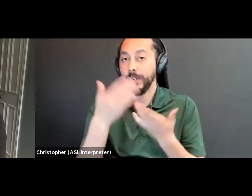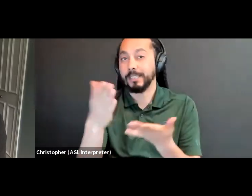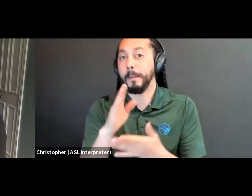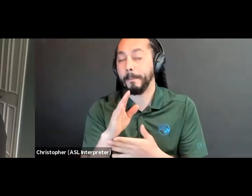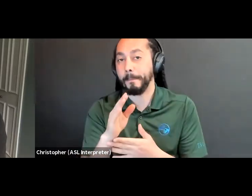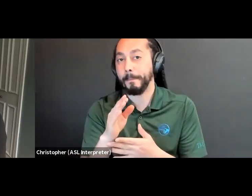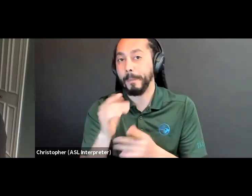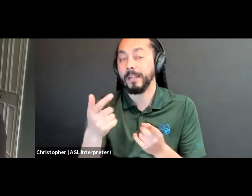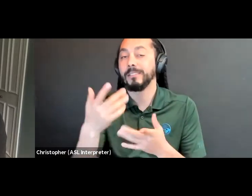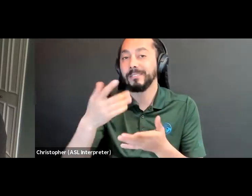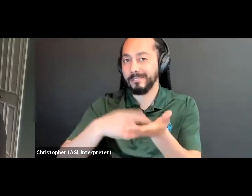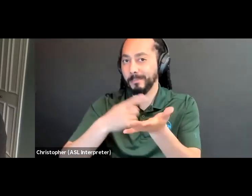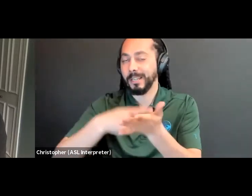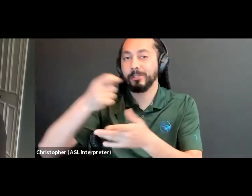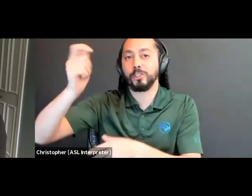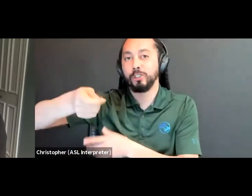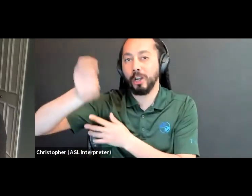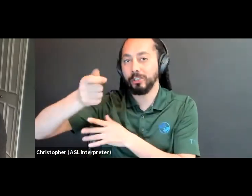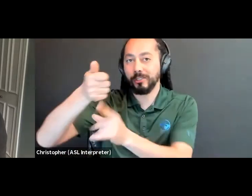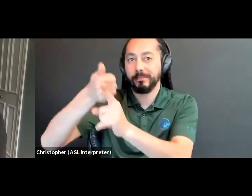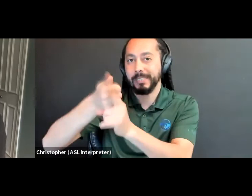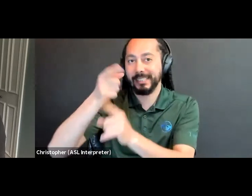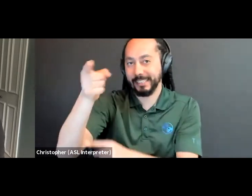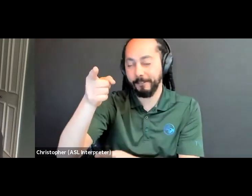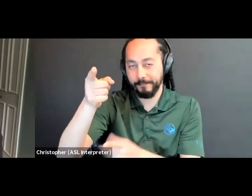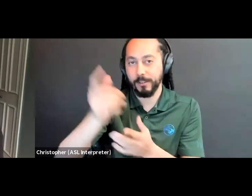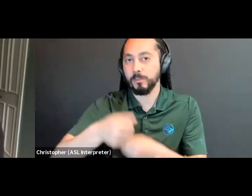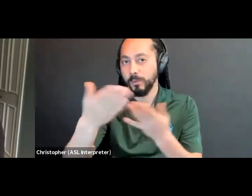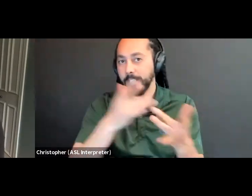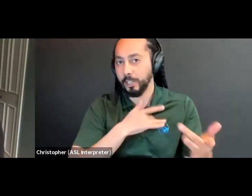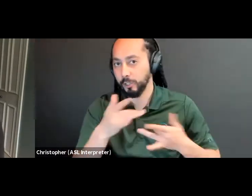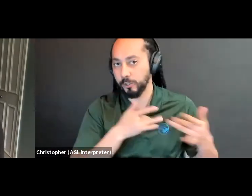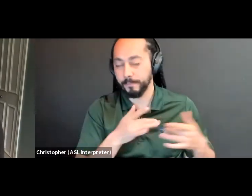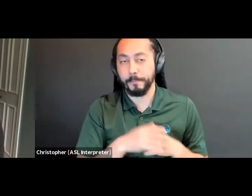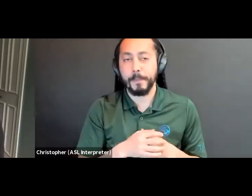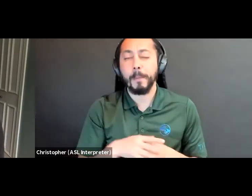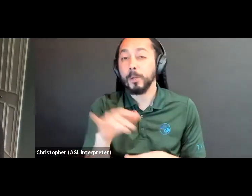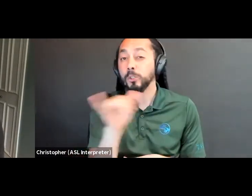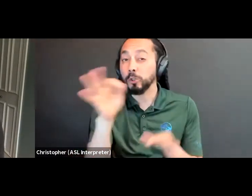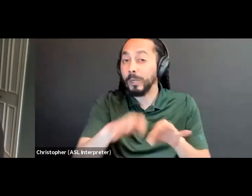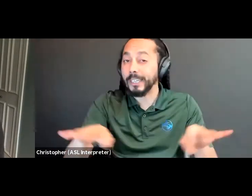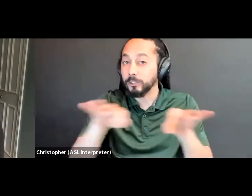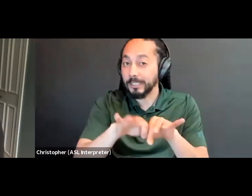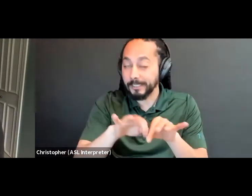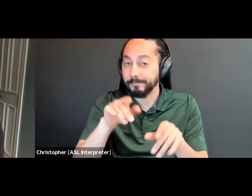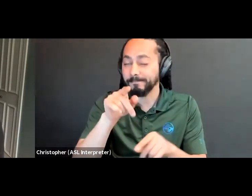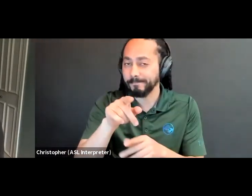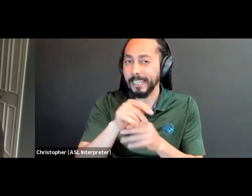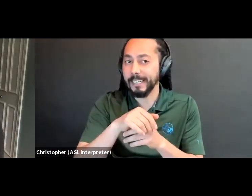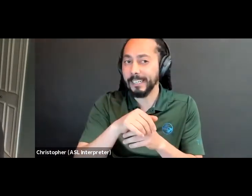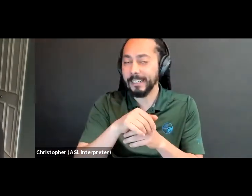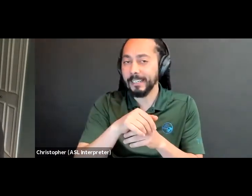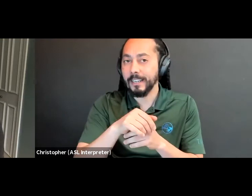the judges themselves. But what's also interesting to note is that even though the